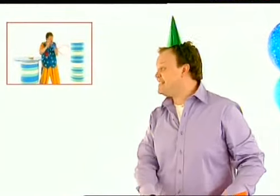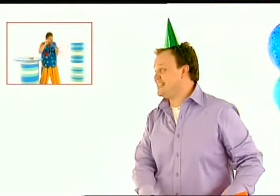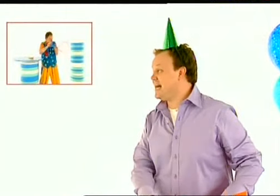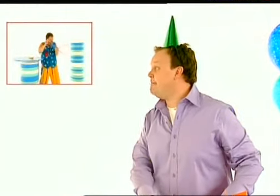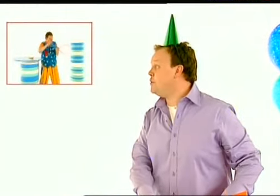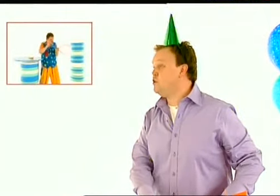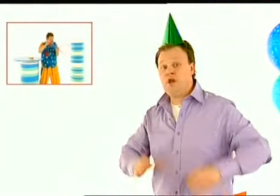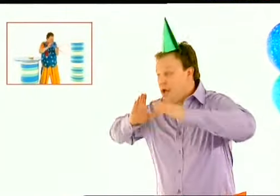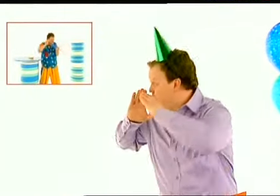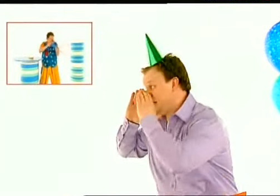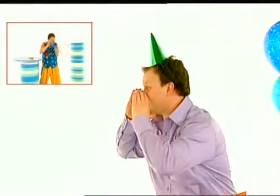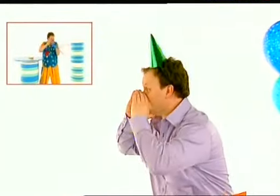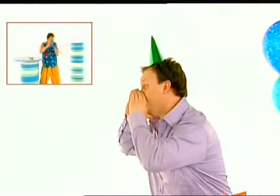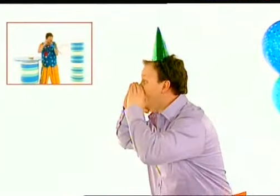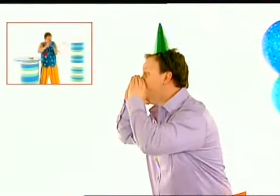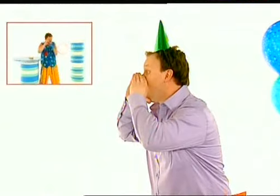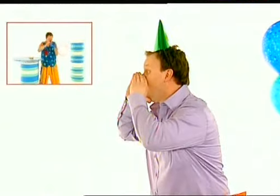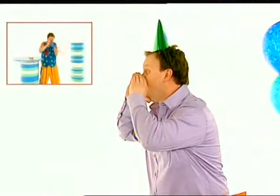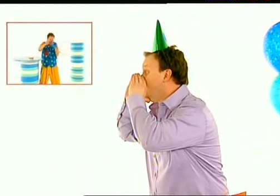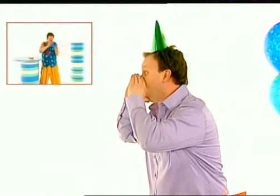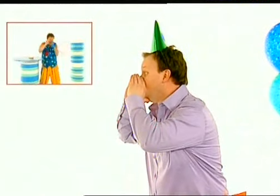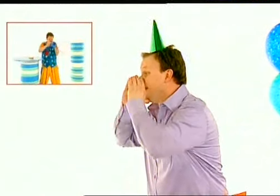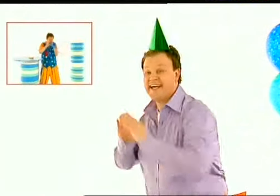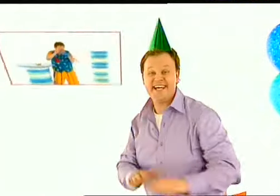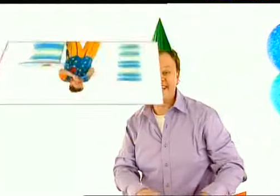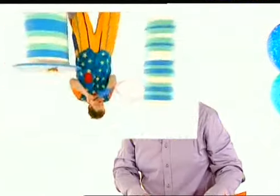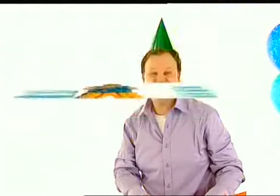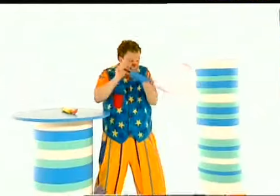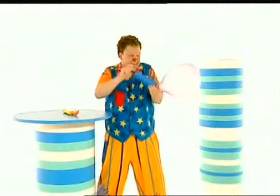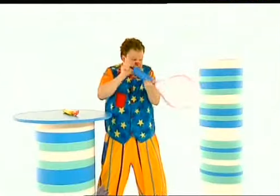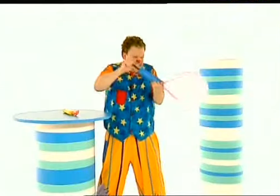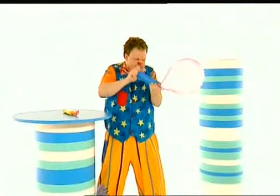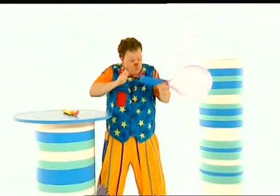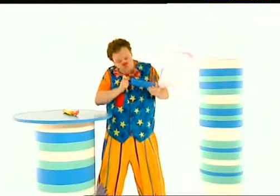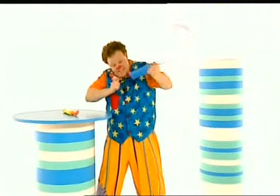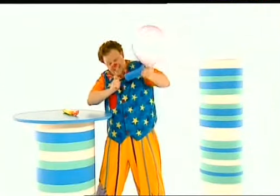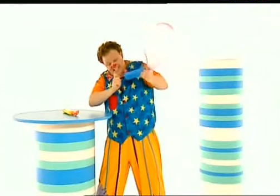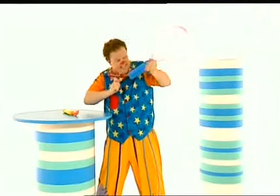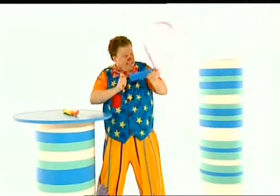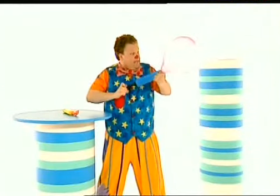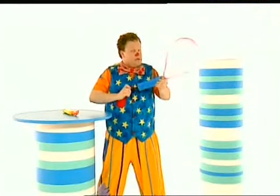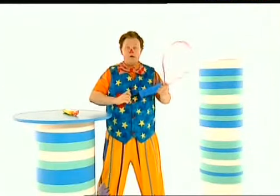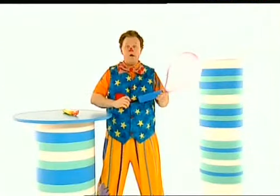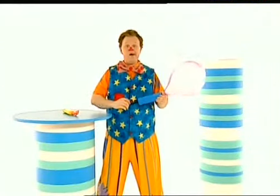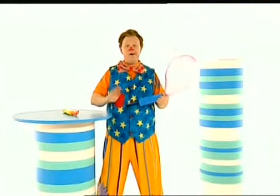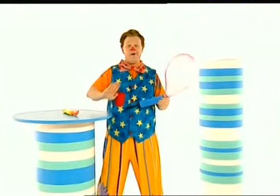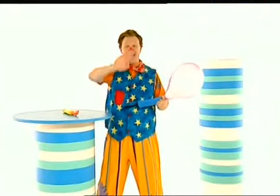Mr. Tumble. Mr. Tumble. Hello, Mr. Tumble. Oh,